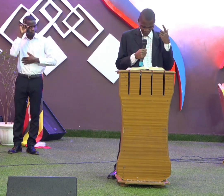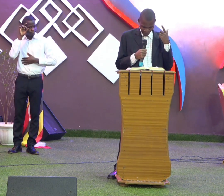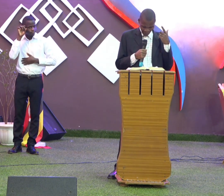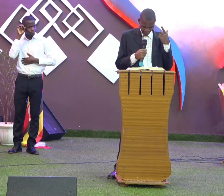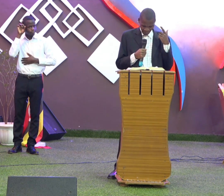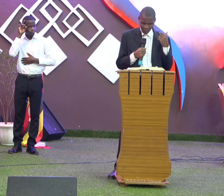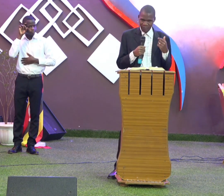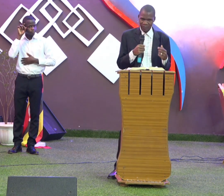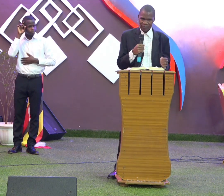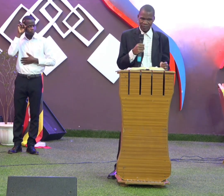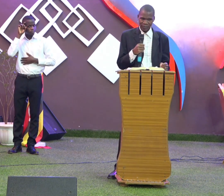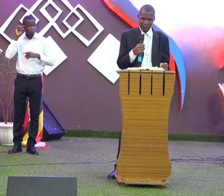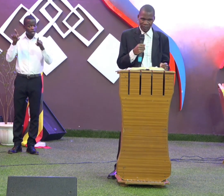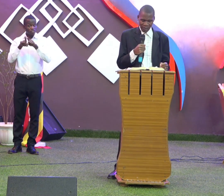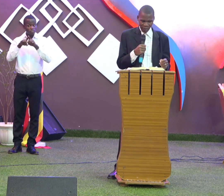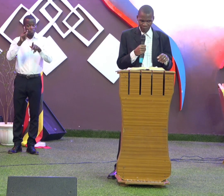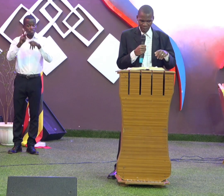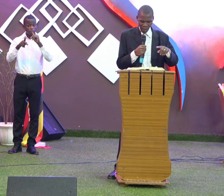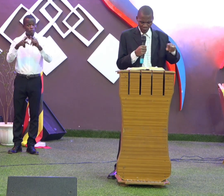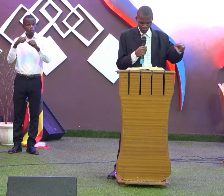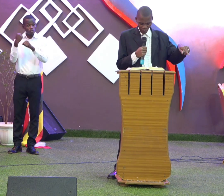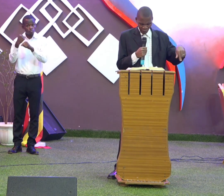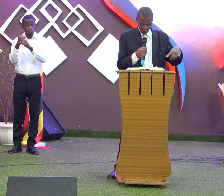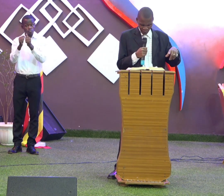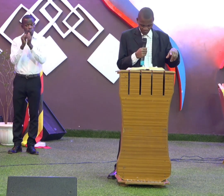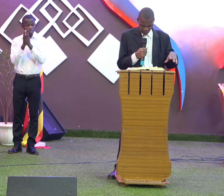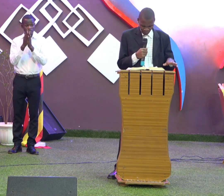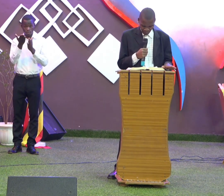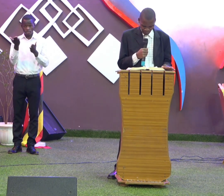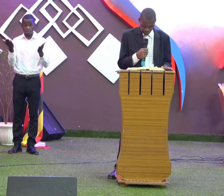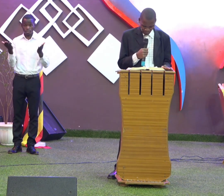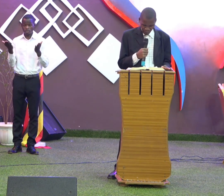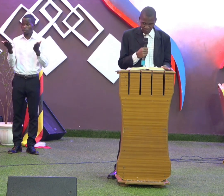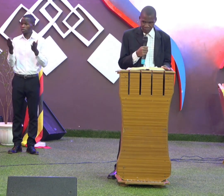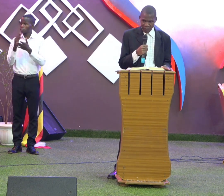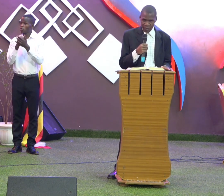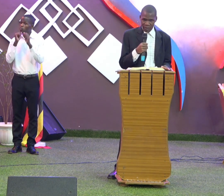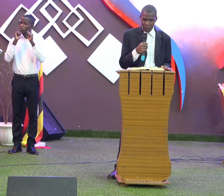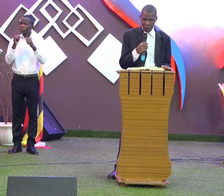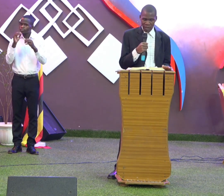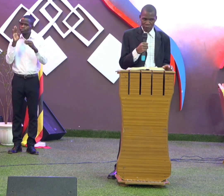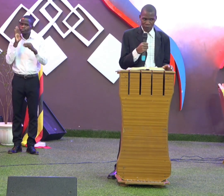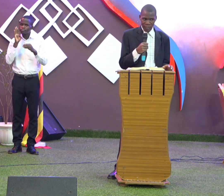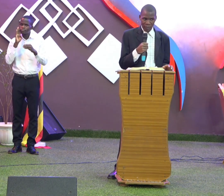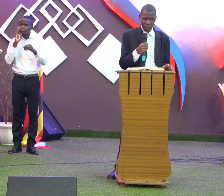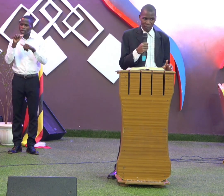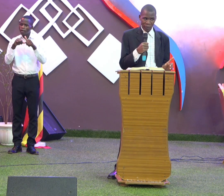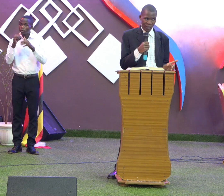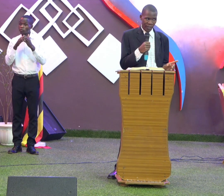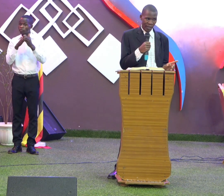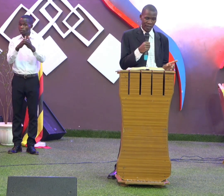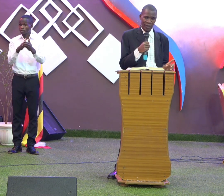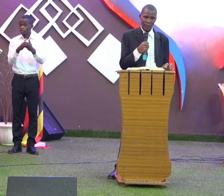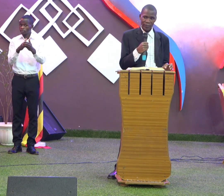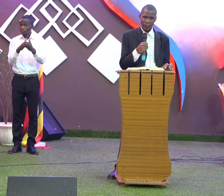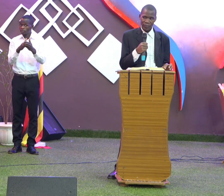thoughts. Ne mubanno b'oli nabo. Even among your friends. Osobola okwogera ku mukulembeze. You can speak something about